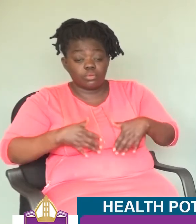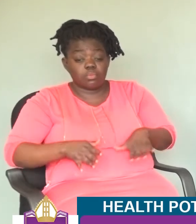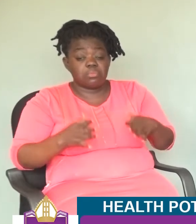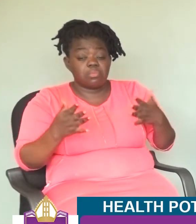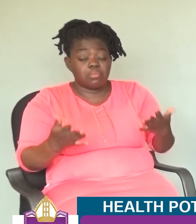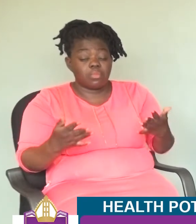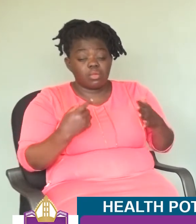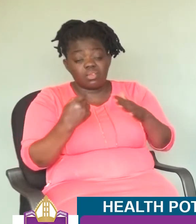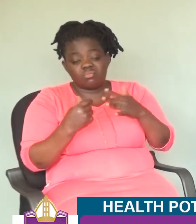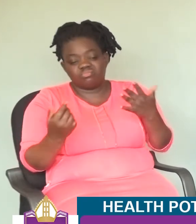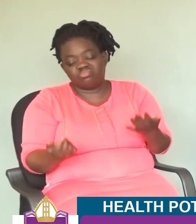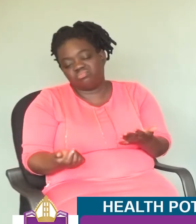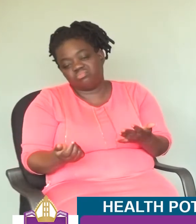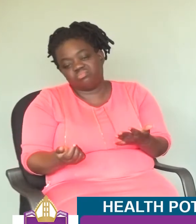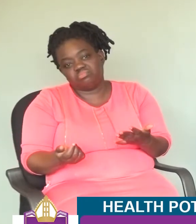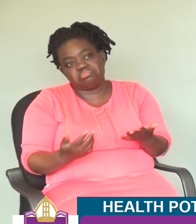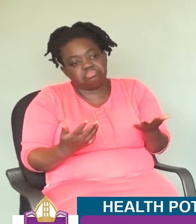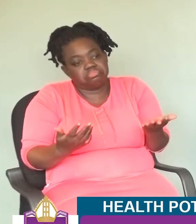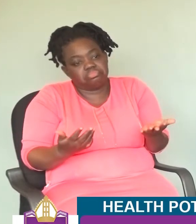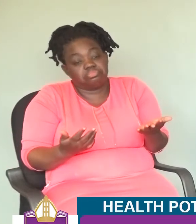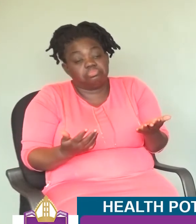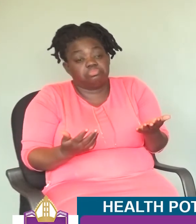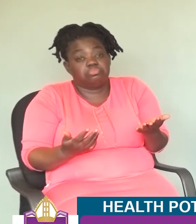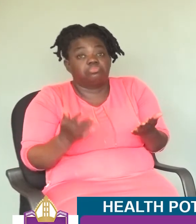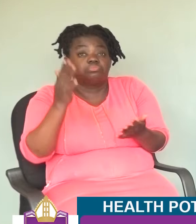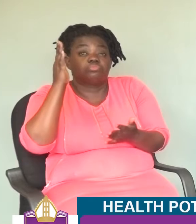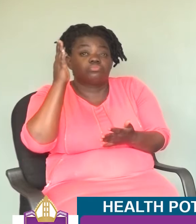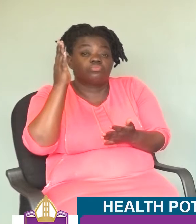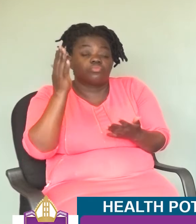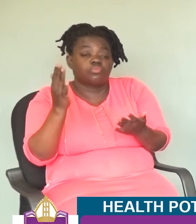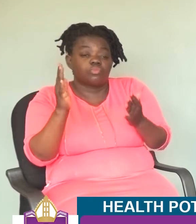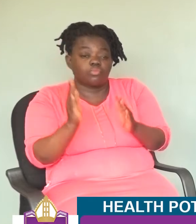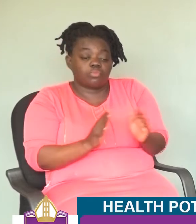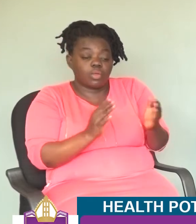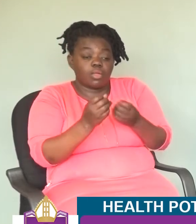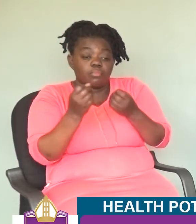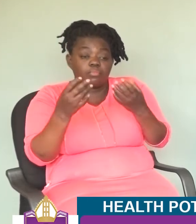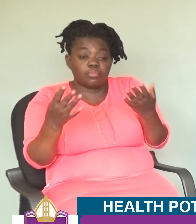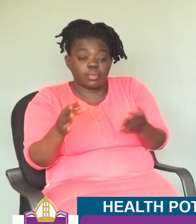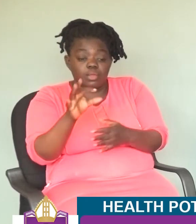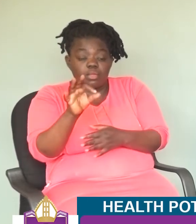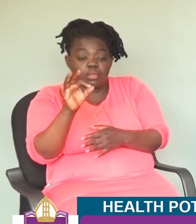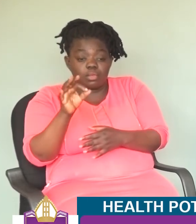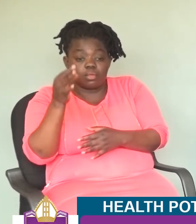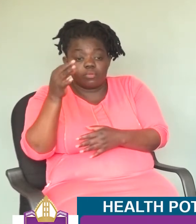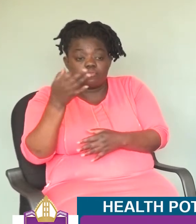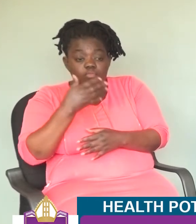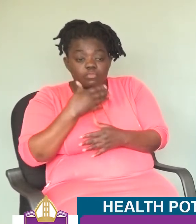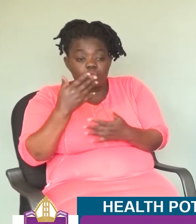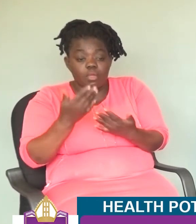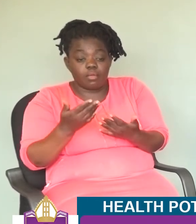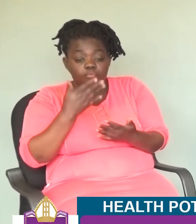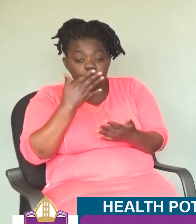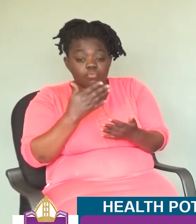what happened. It just comes, the child has got abnormalities. And a lot of this will be picked up where if you have a very good